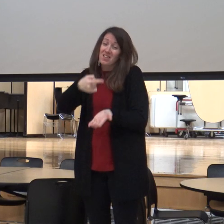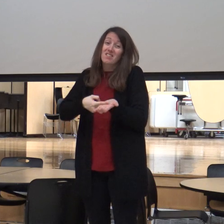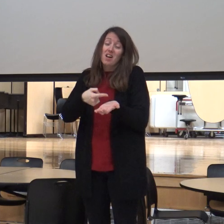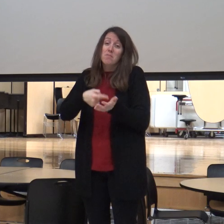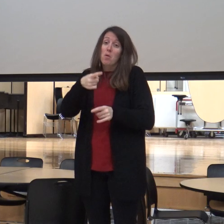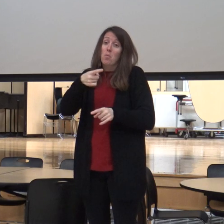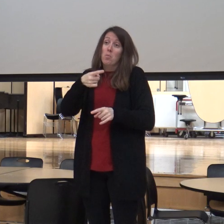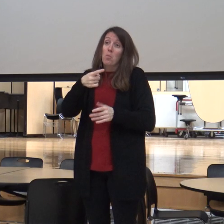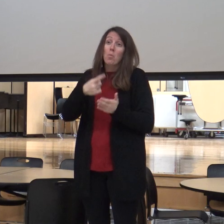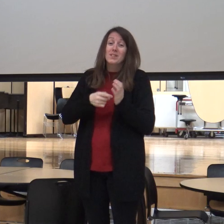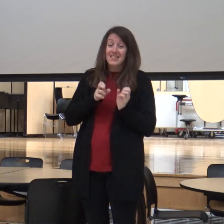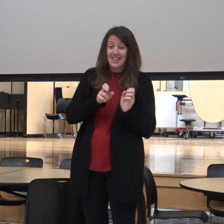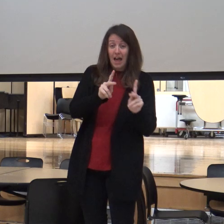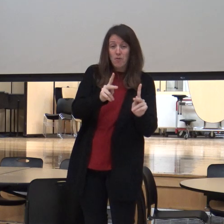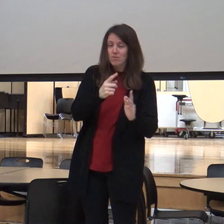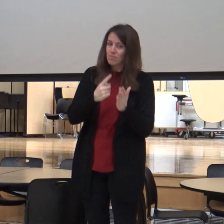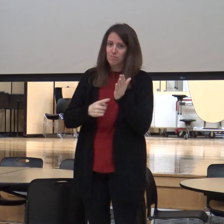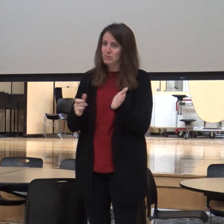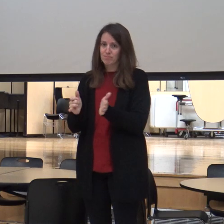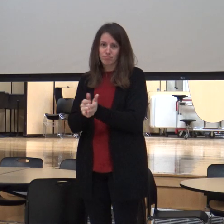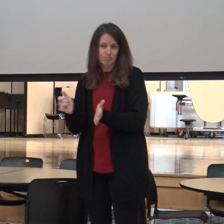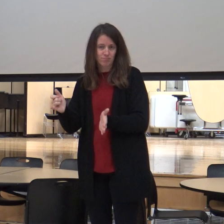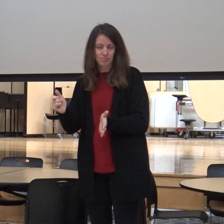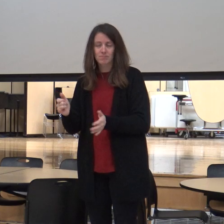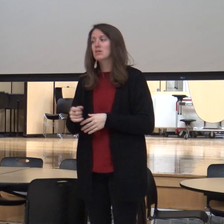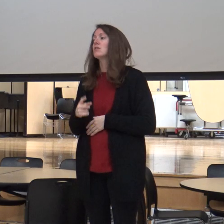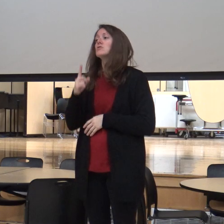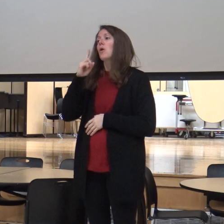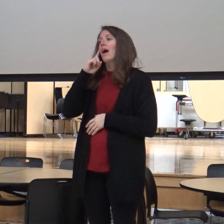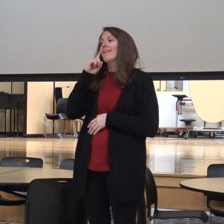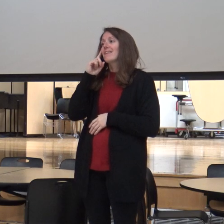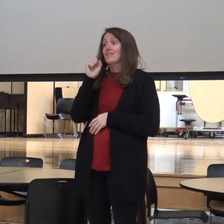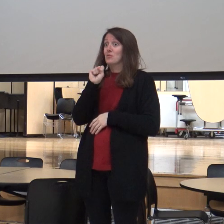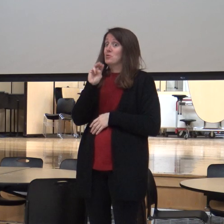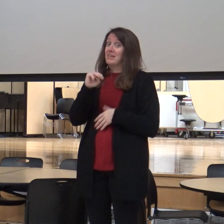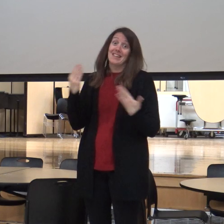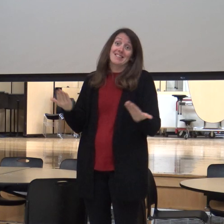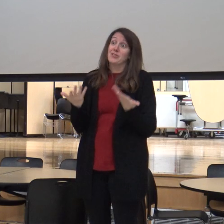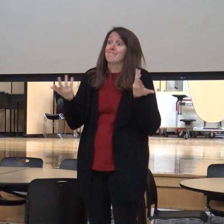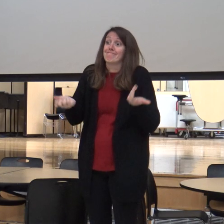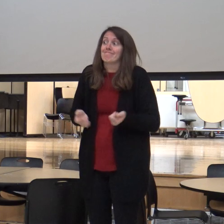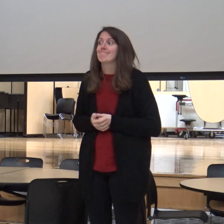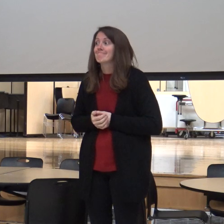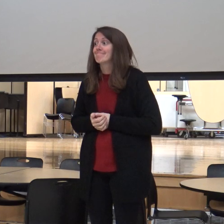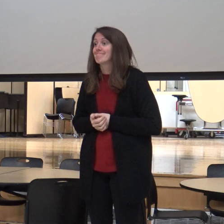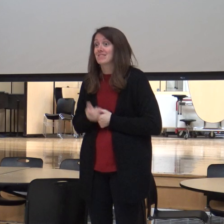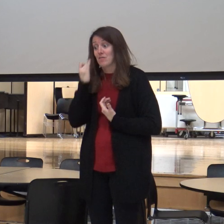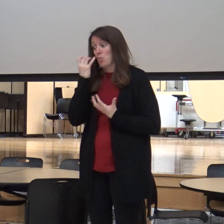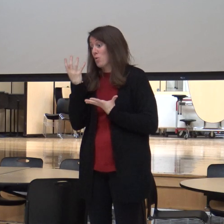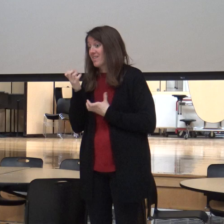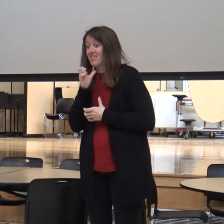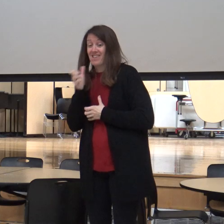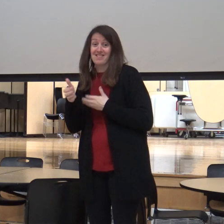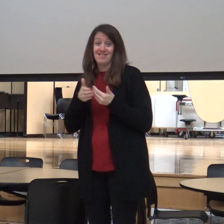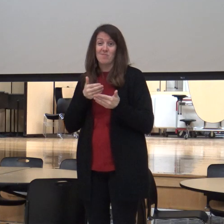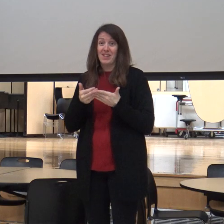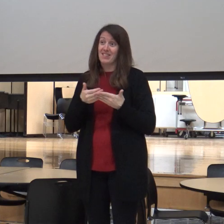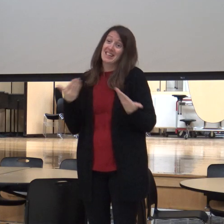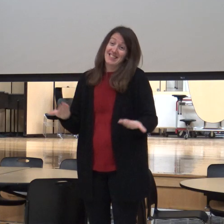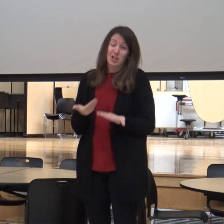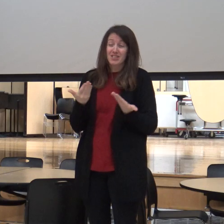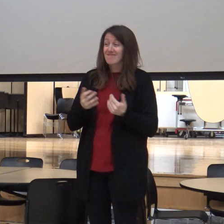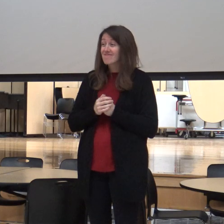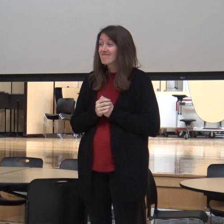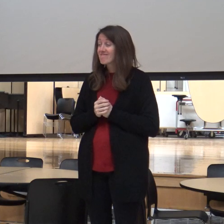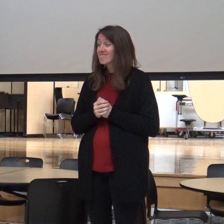phone or what isn't allowed. So I think social media is here to stay, whether we want it or not. And What